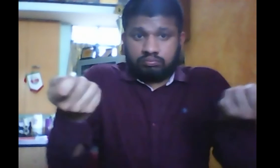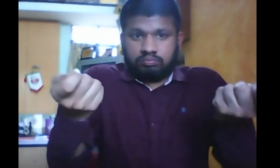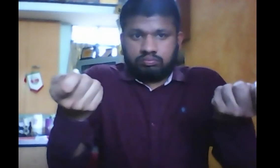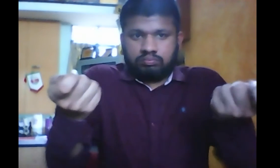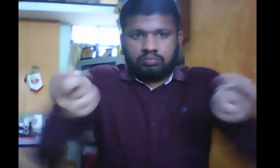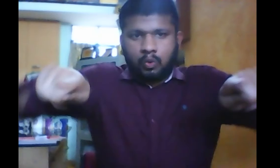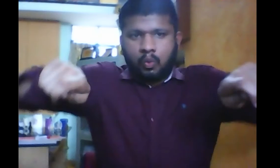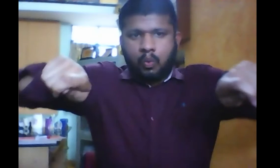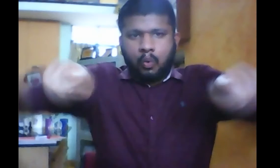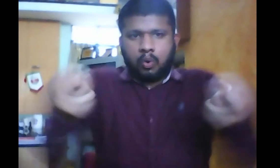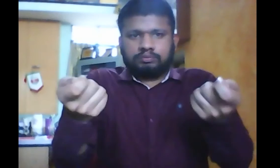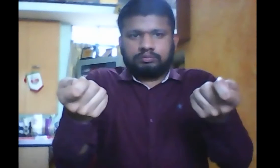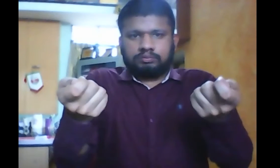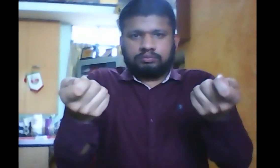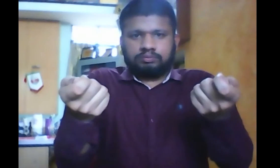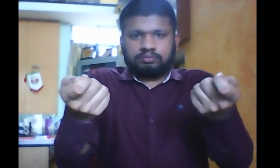Make your hands broader.